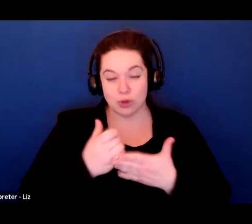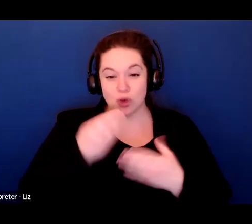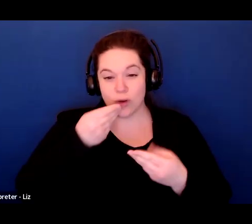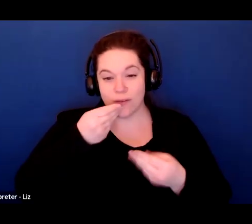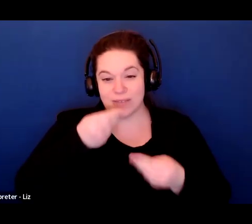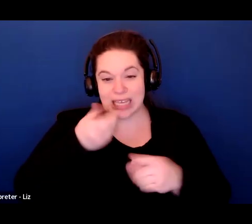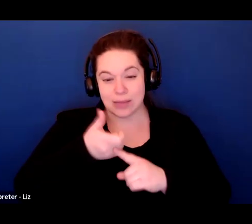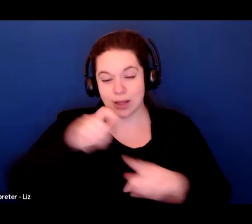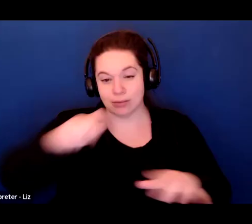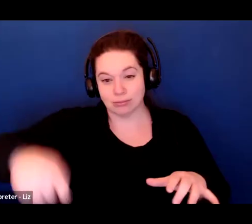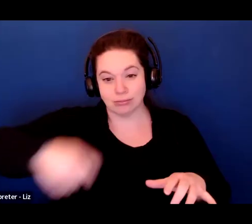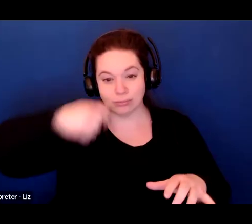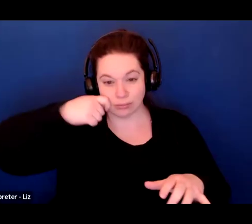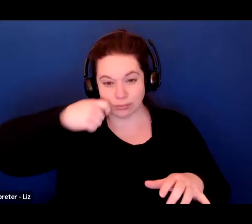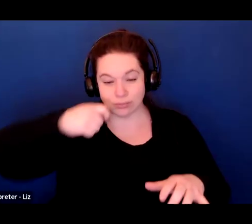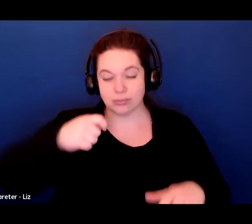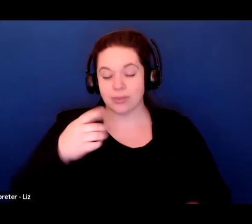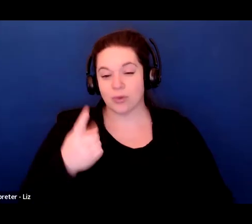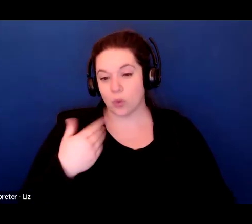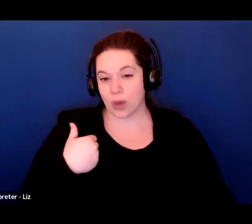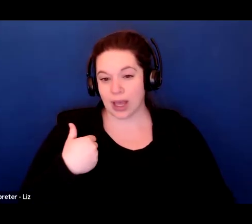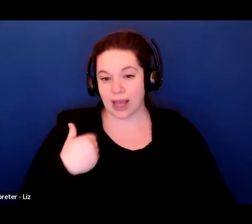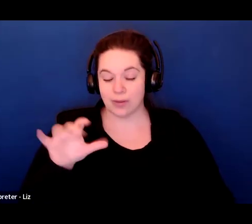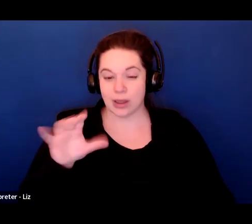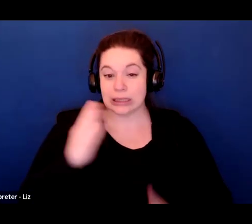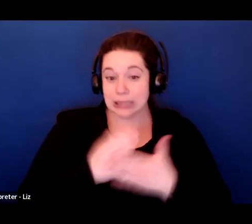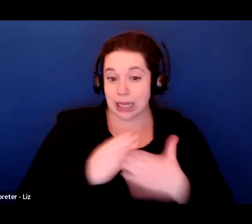So if you have some grip,